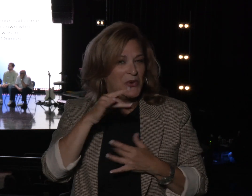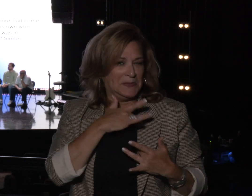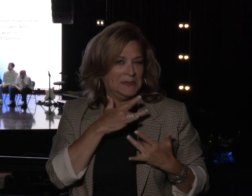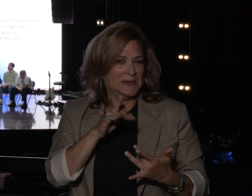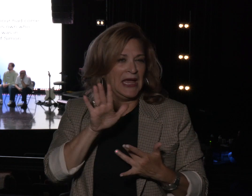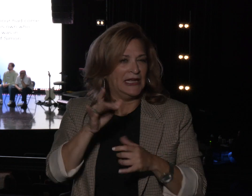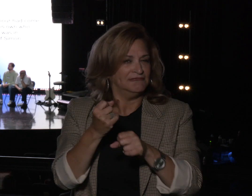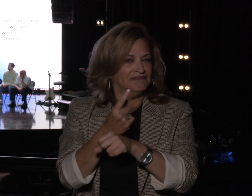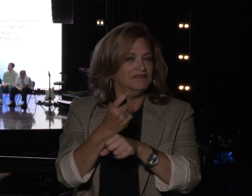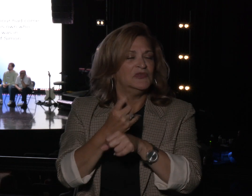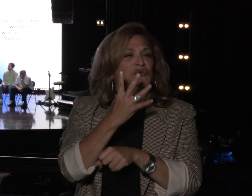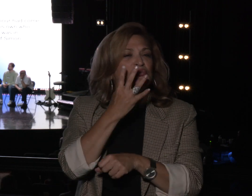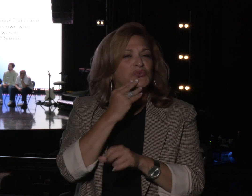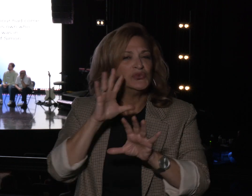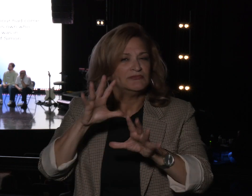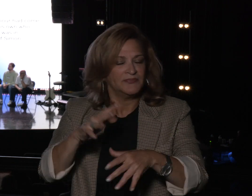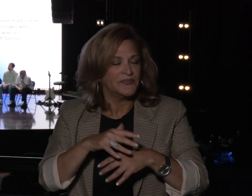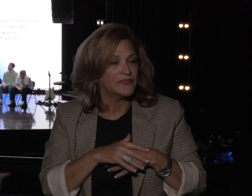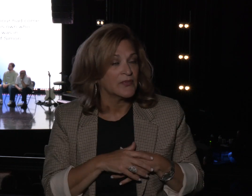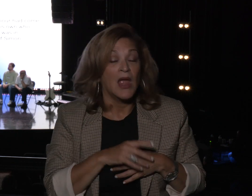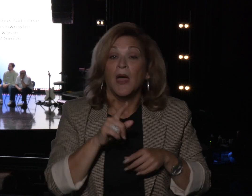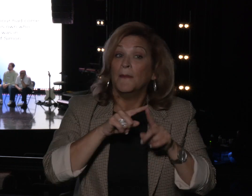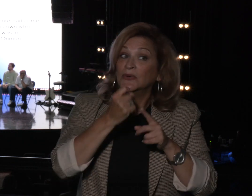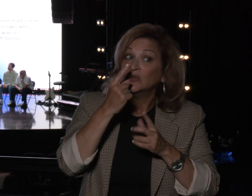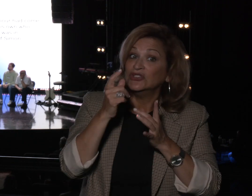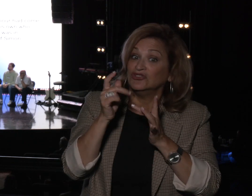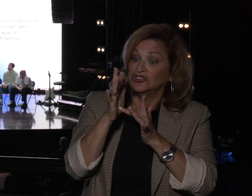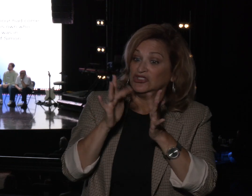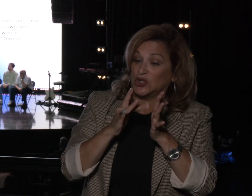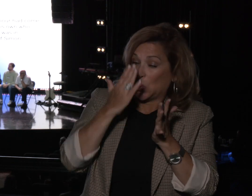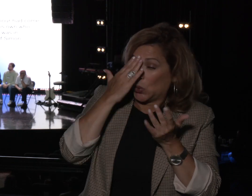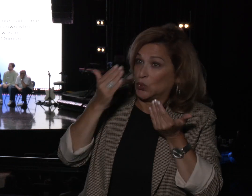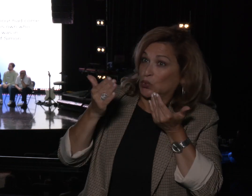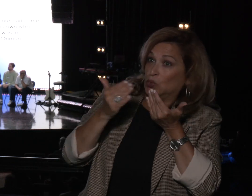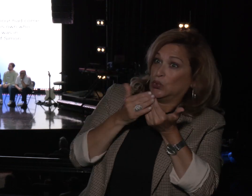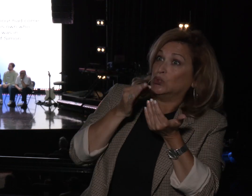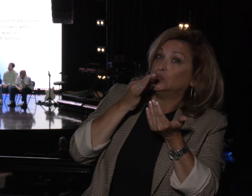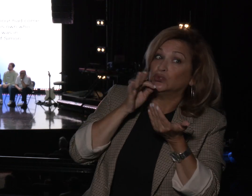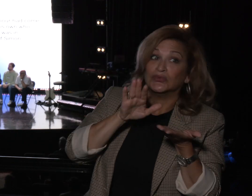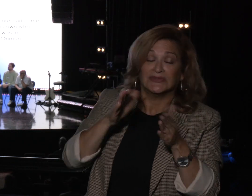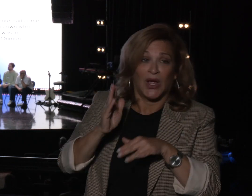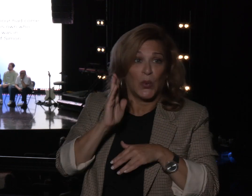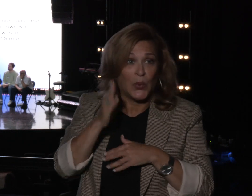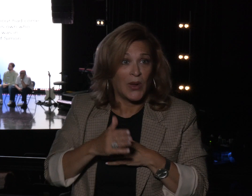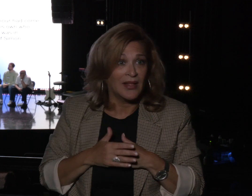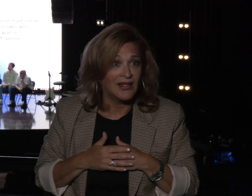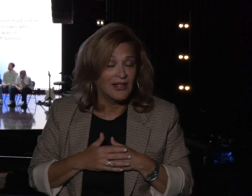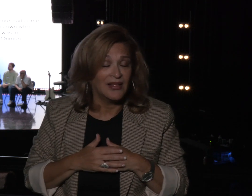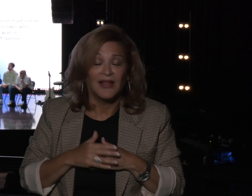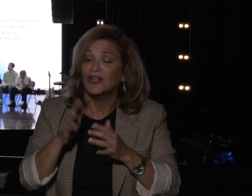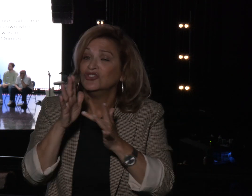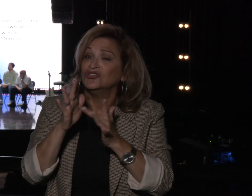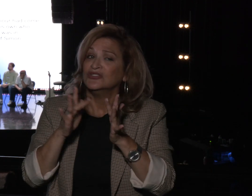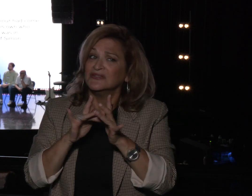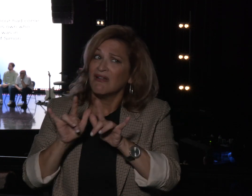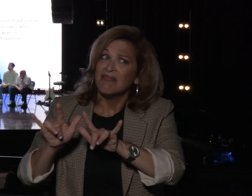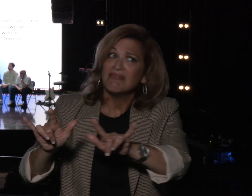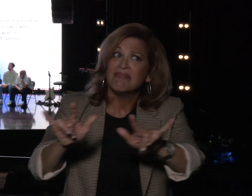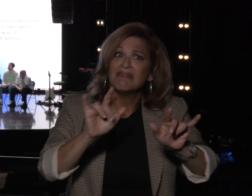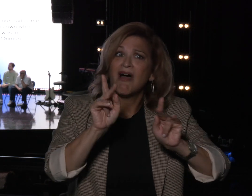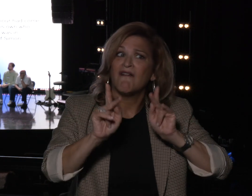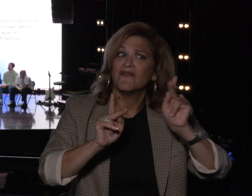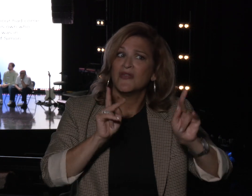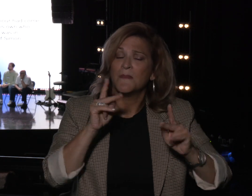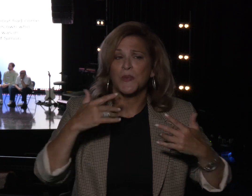that the hour had come for him to leave this world and go to the Father. Having loved his own who were in the world, he loved them to the end. Love is the theme throughout